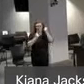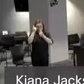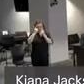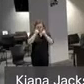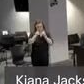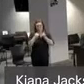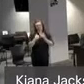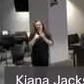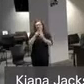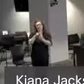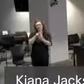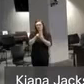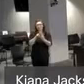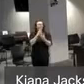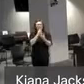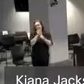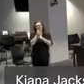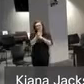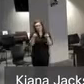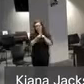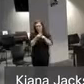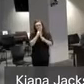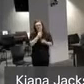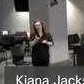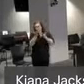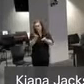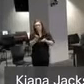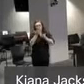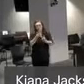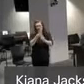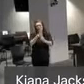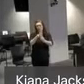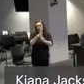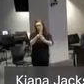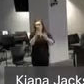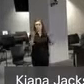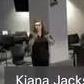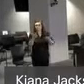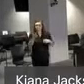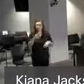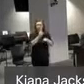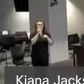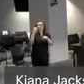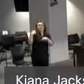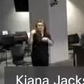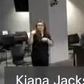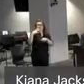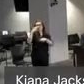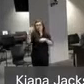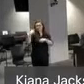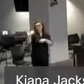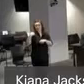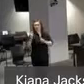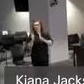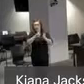two resolutions I present each year, and they represent the amount employers contribute to SHBP. These amounts